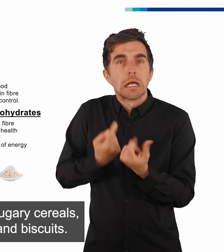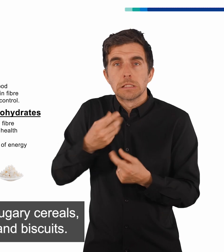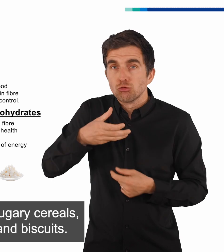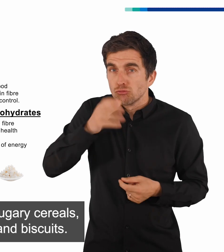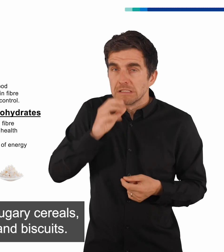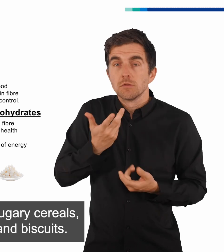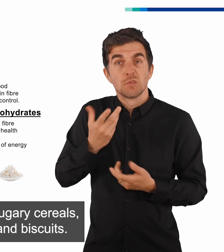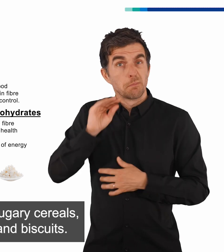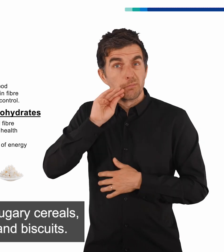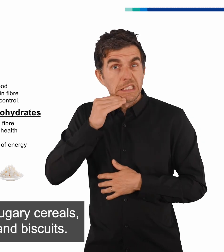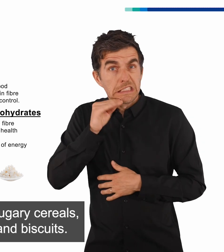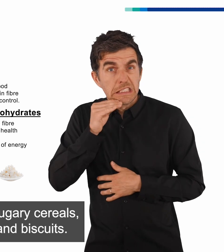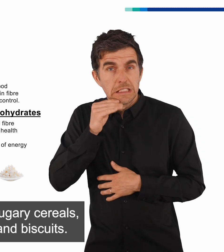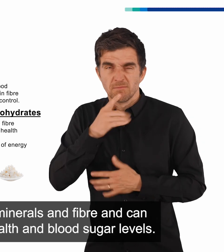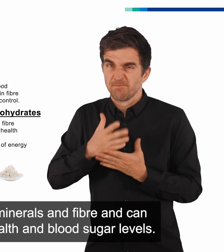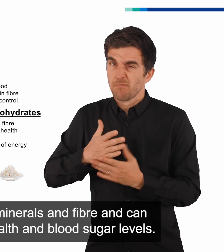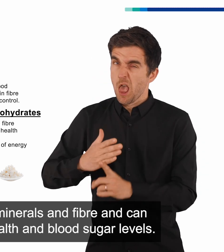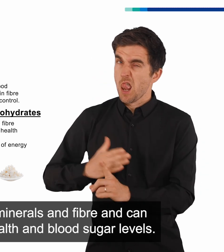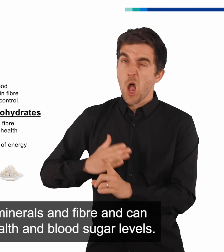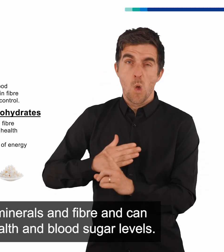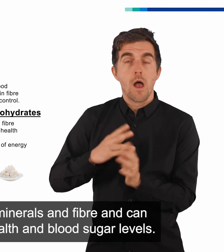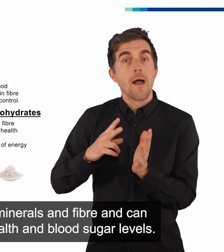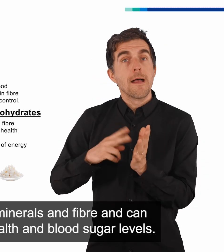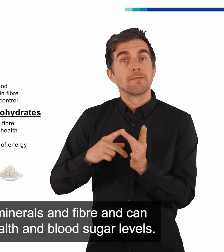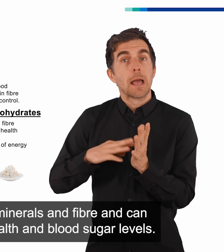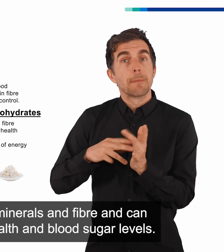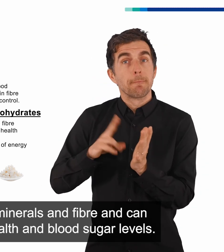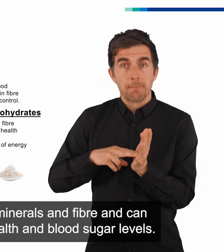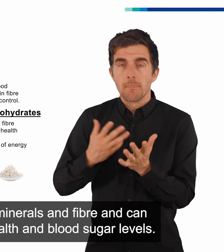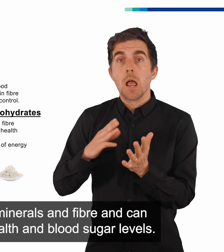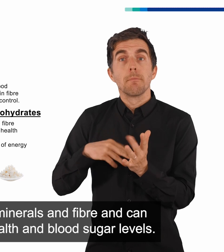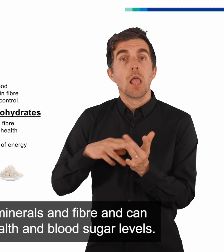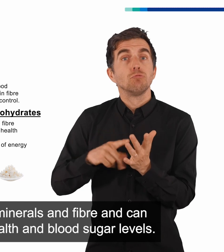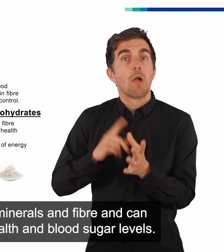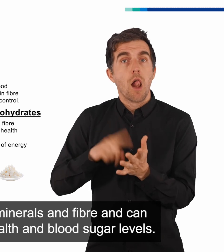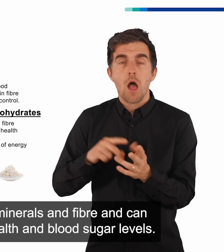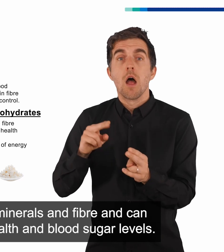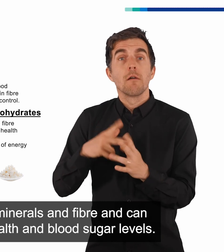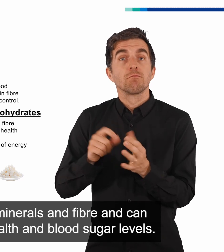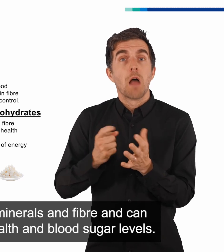again. Aim to reduce the amount of sugary or simple carbohydrates in your diet.